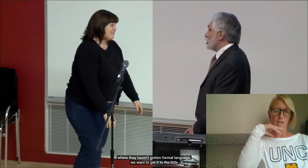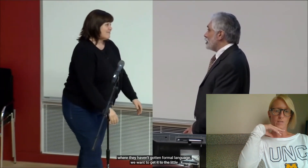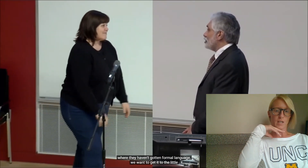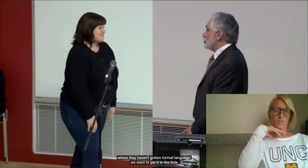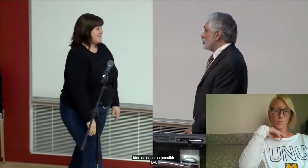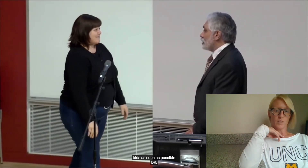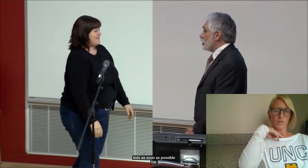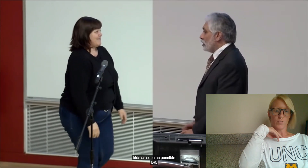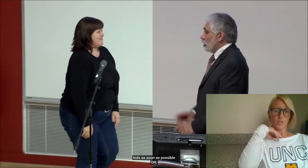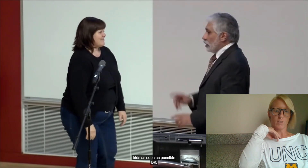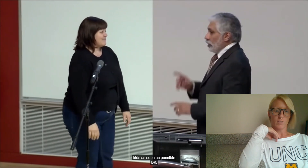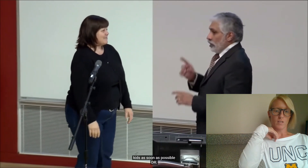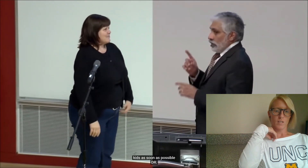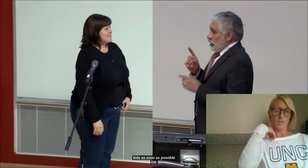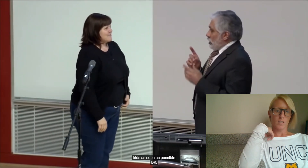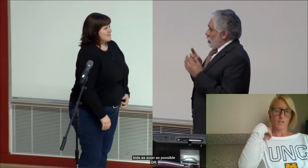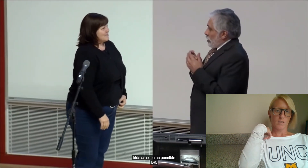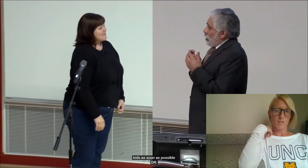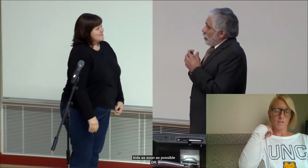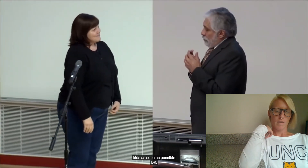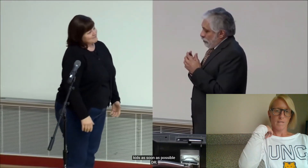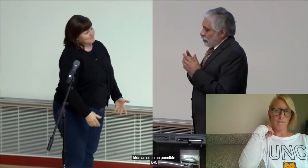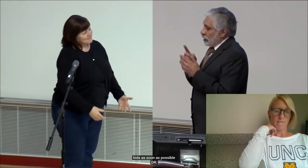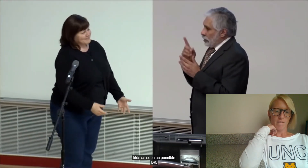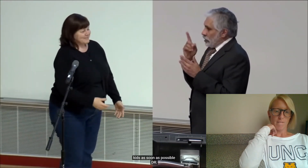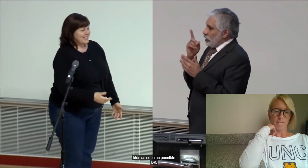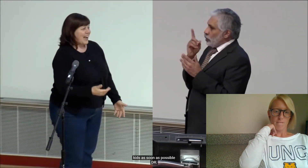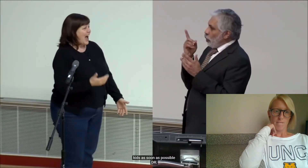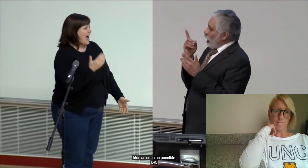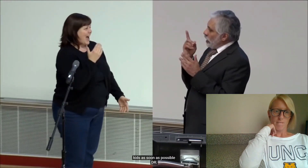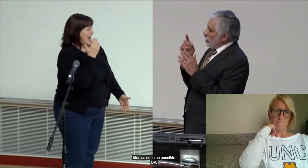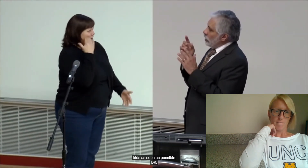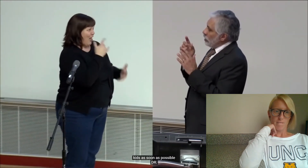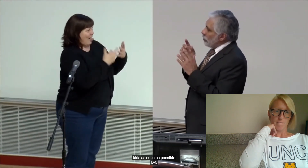want to get it to haven't the gotten little formal kids as language soon as yet. possible.